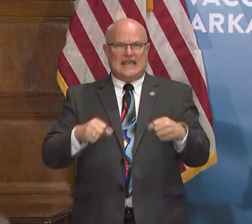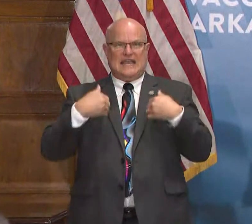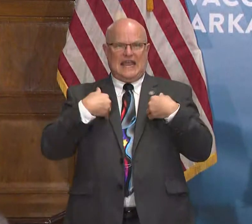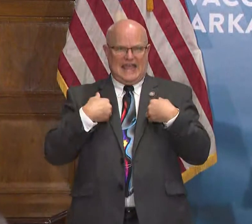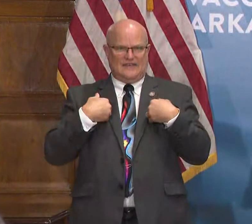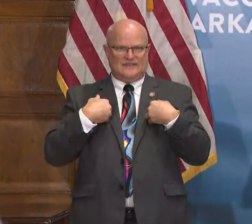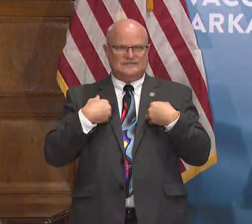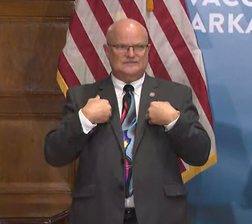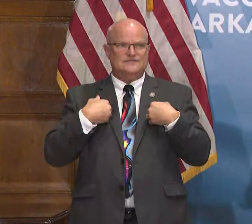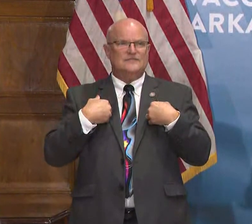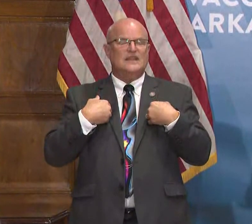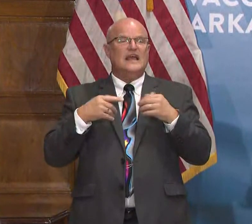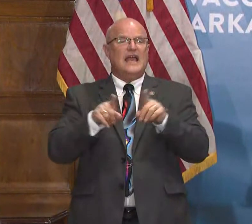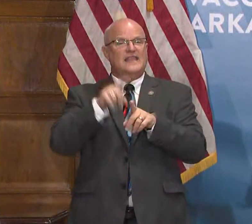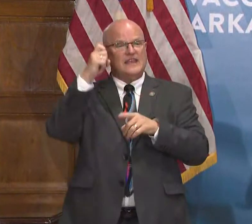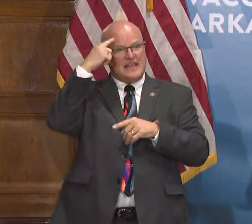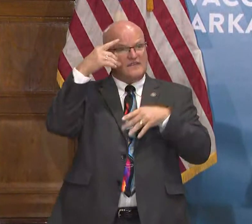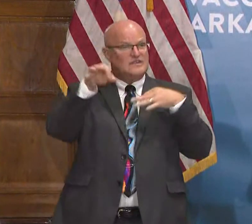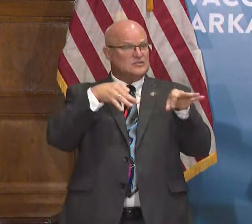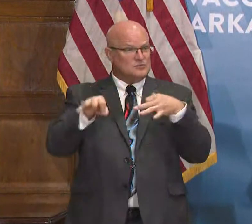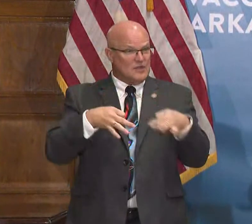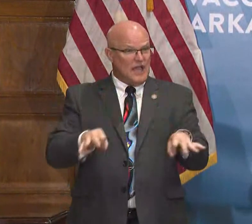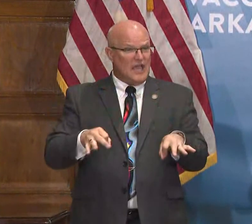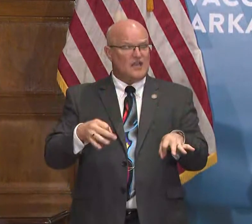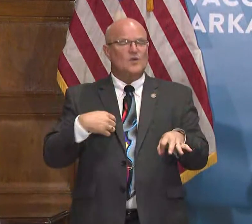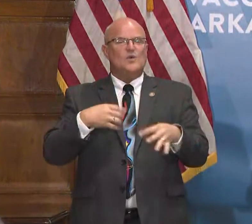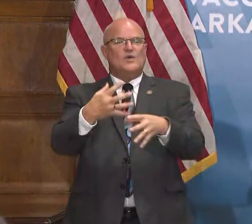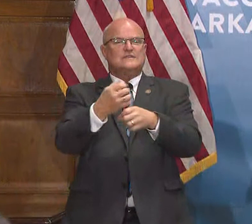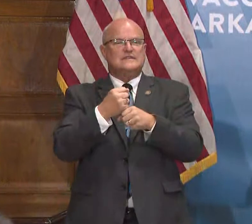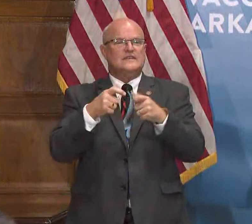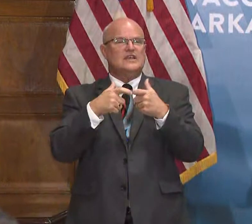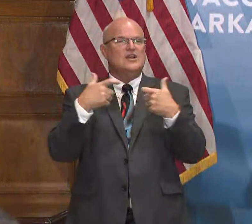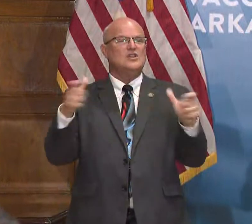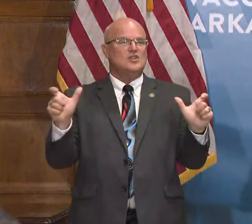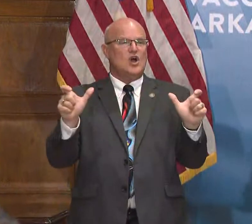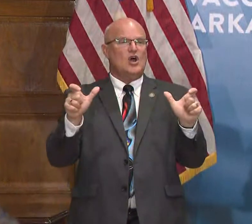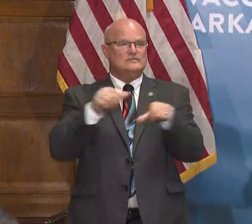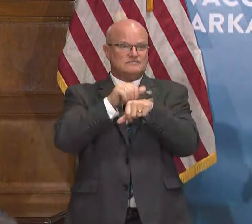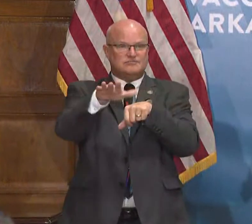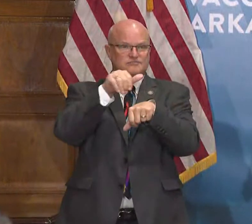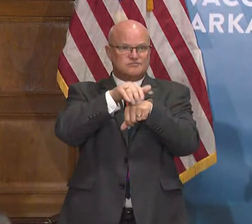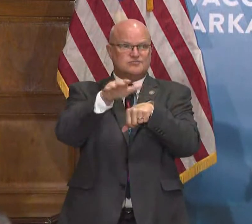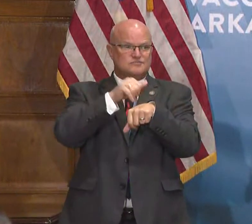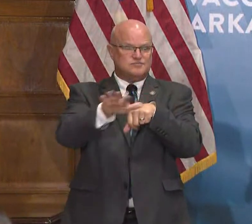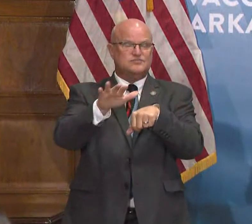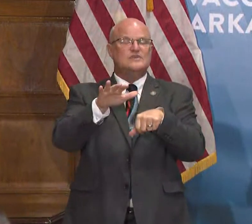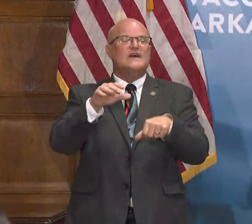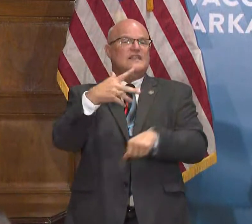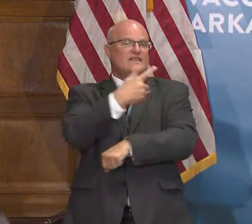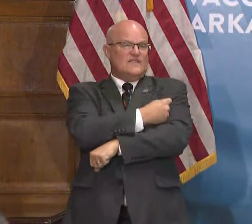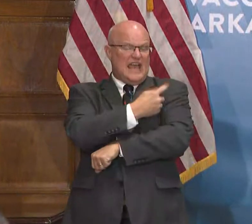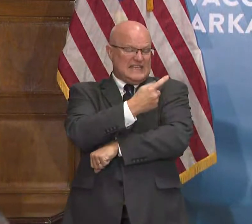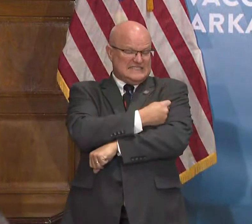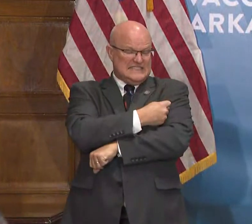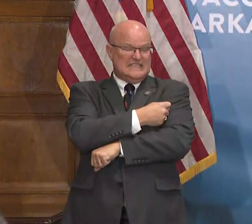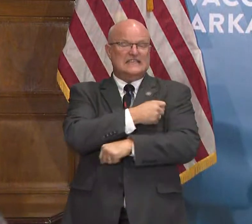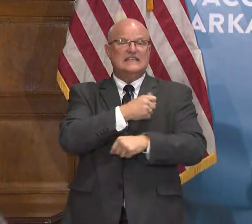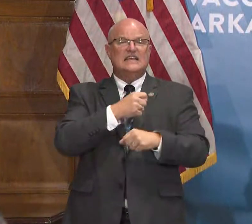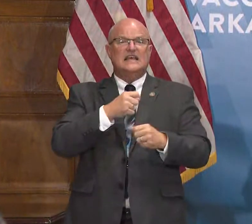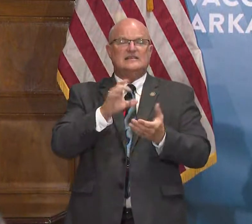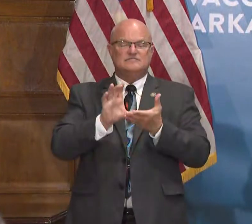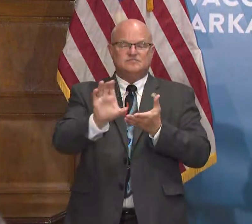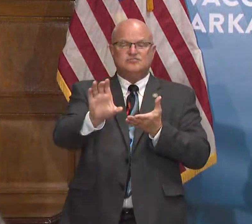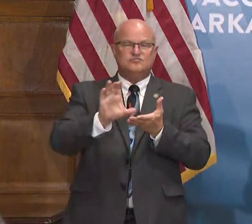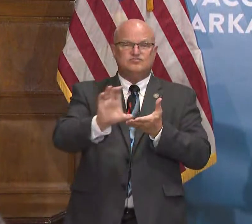to the vaccine. As the governor explained, we're receiving large shipments of the vaccine in 300 vial